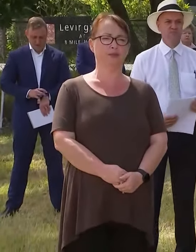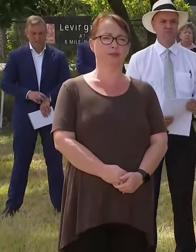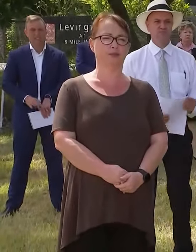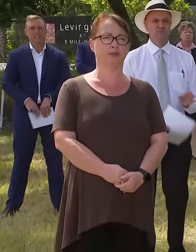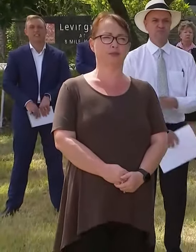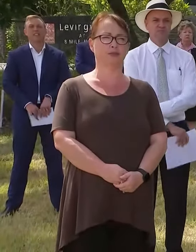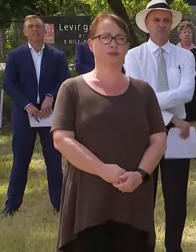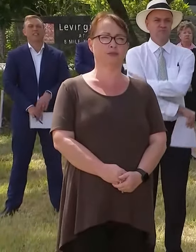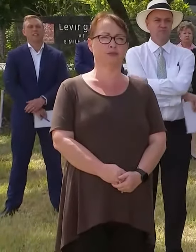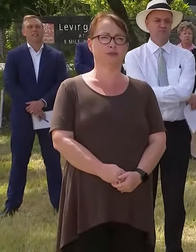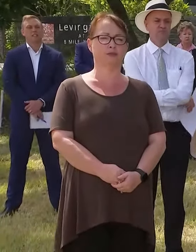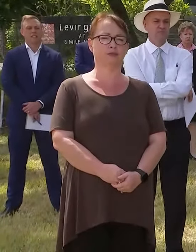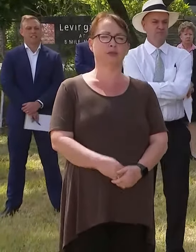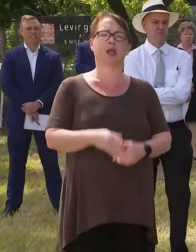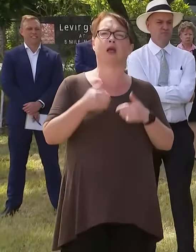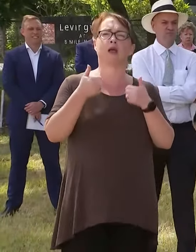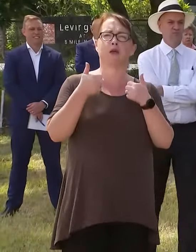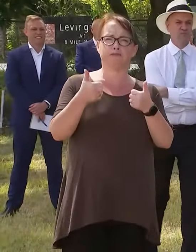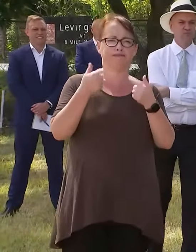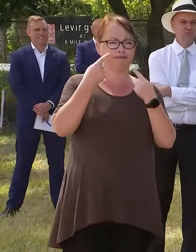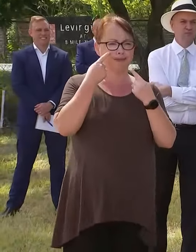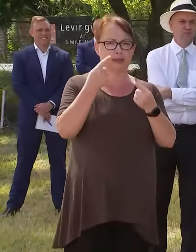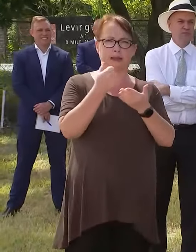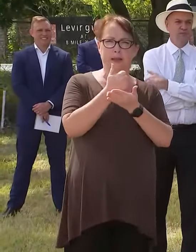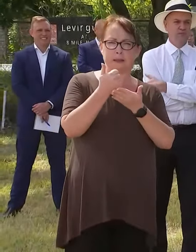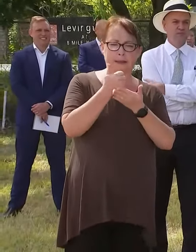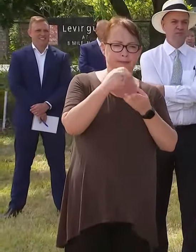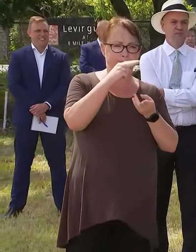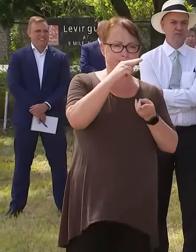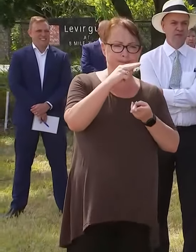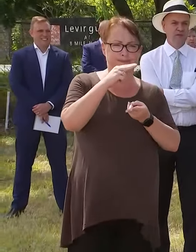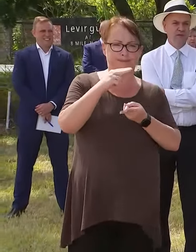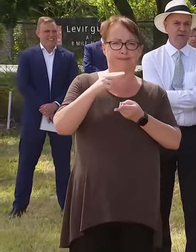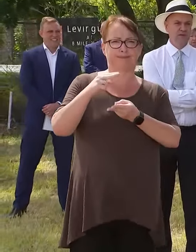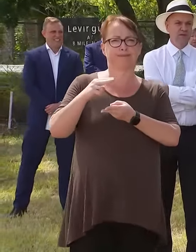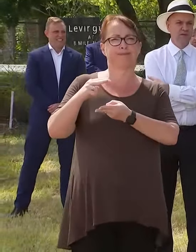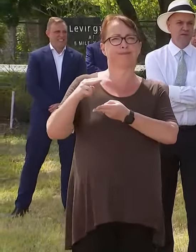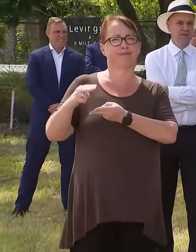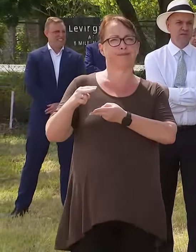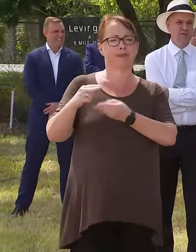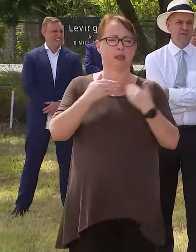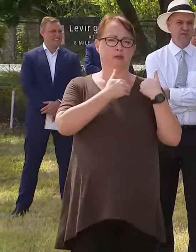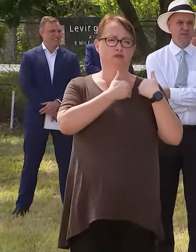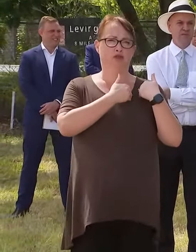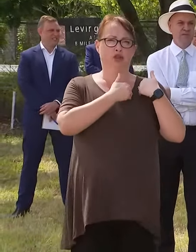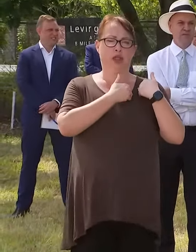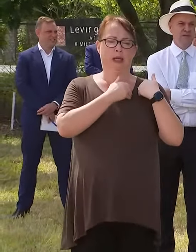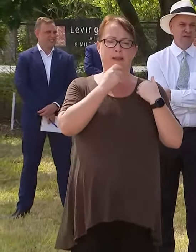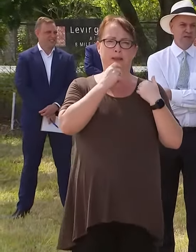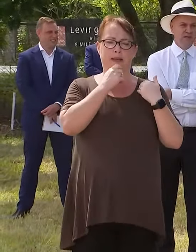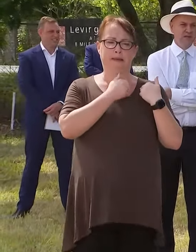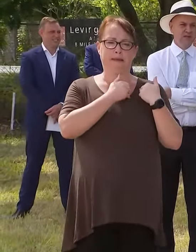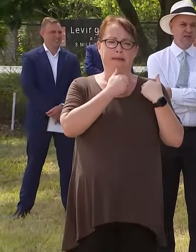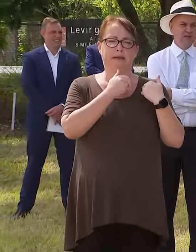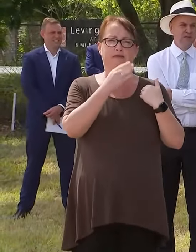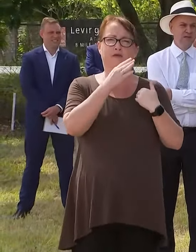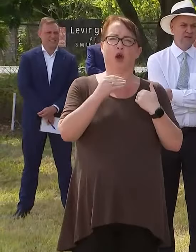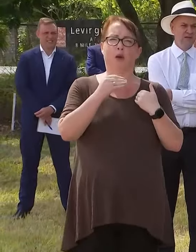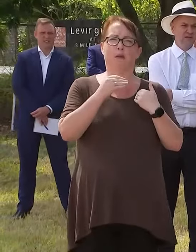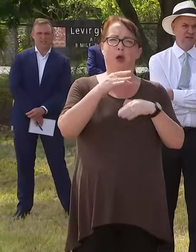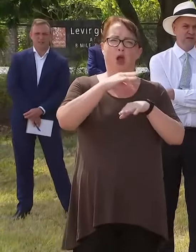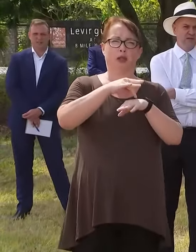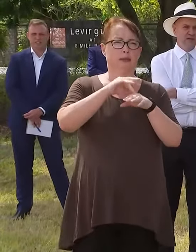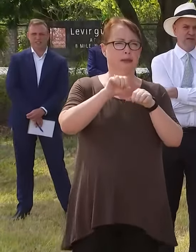Well, it's great to see the numbers continuing to come down and the pressure continuing to come off our hospital system. As the Chief Health Officer